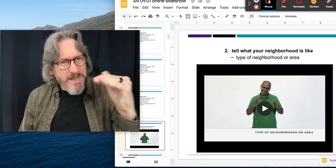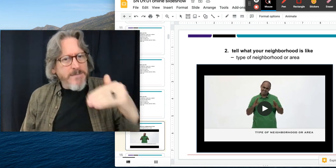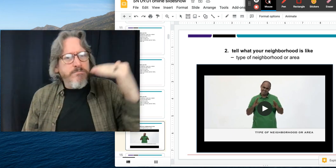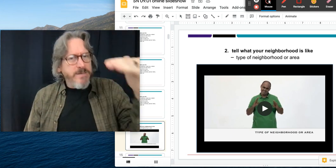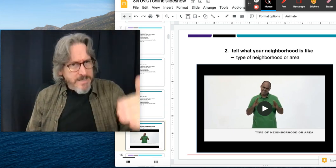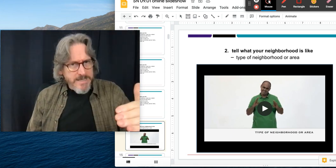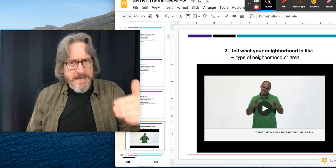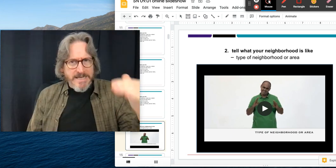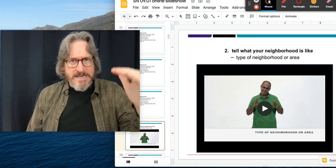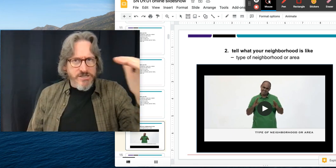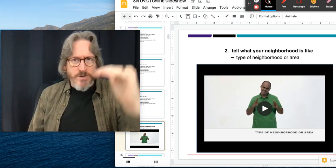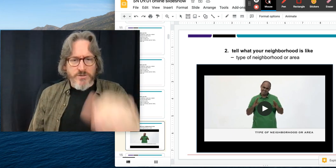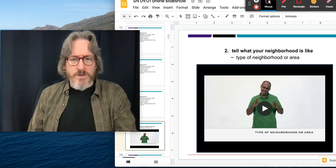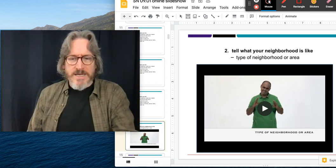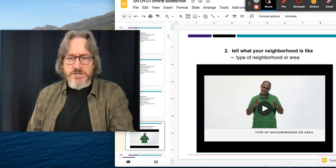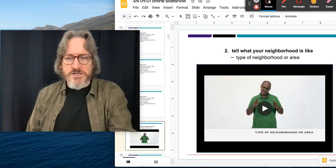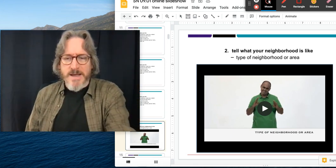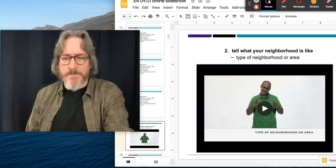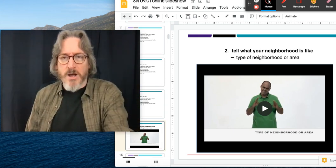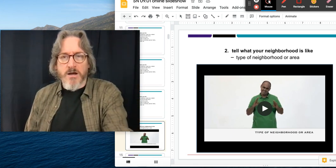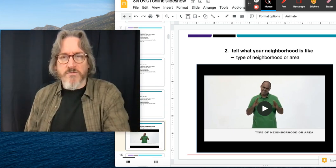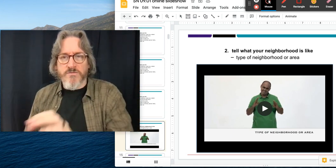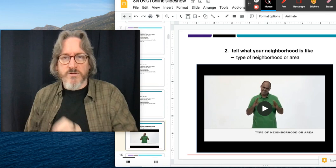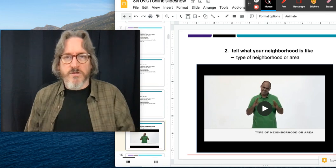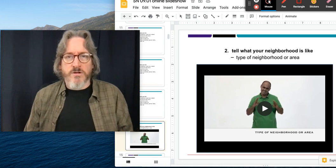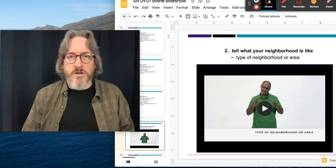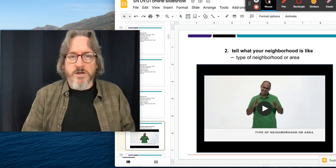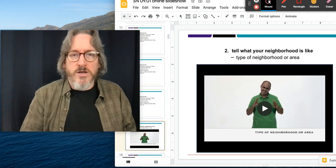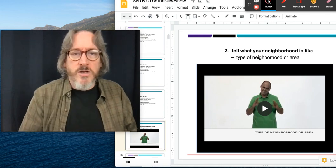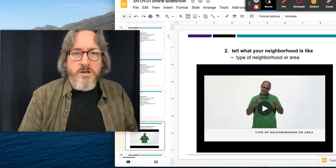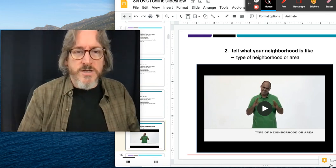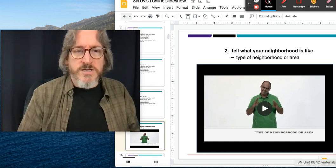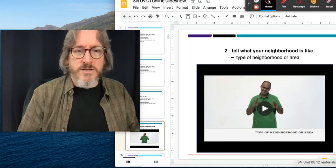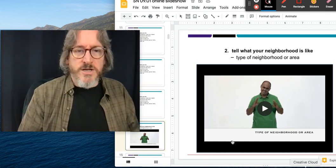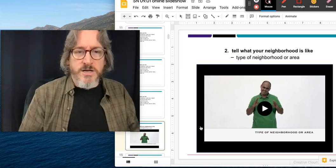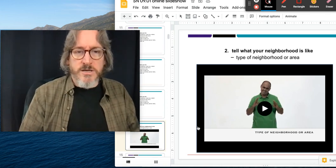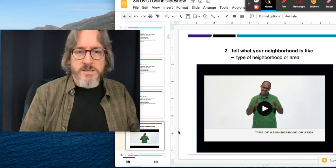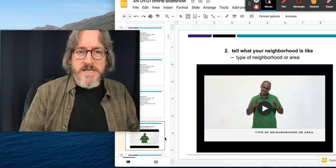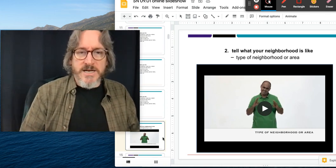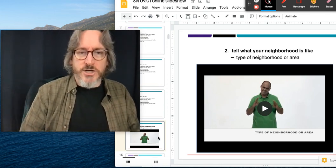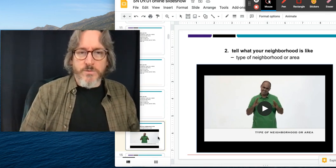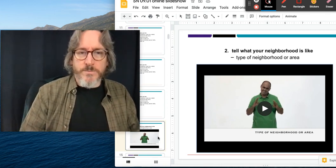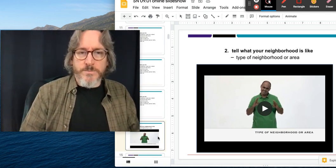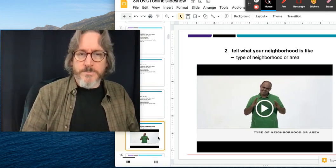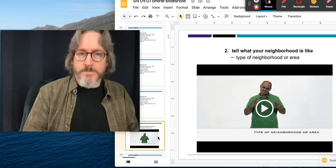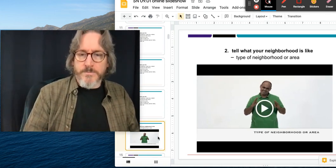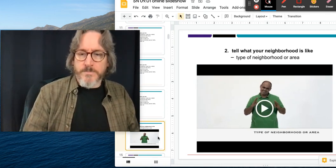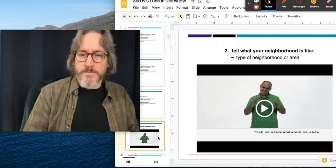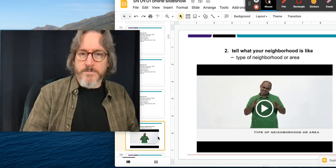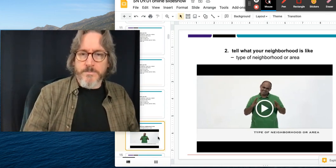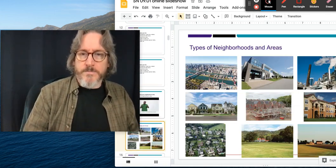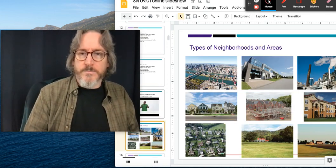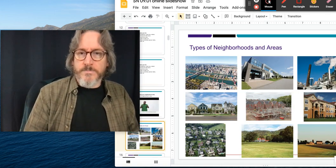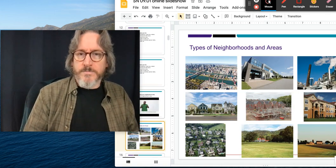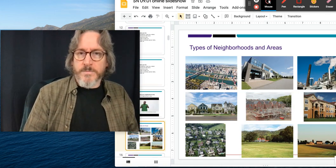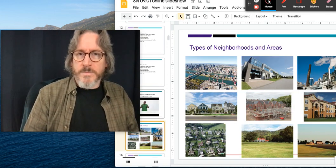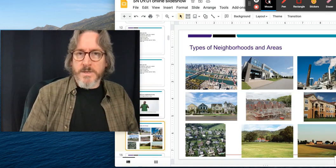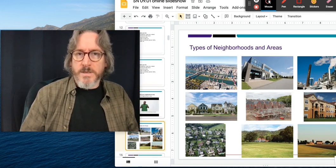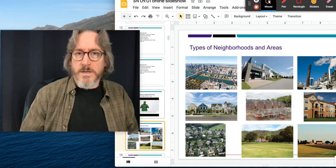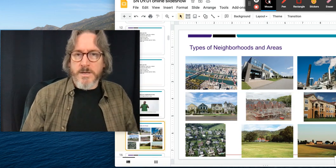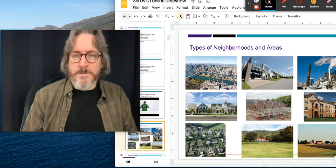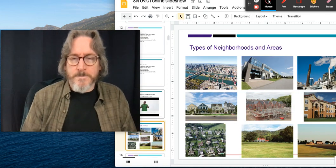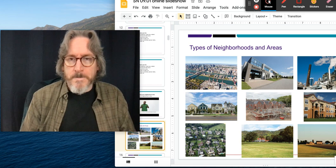So again, he's going through each step of the slideshow.